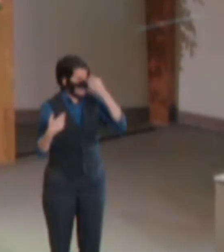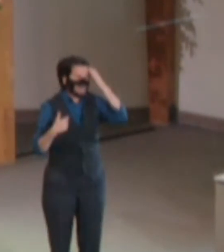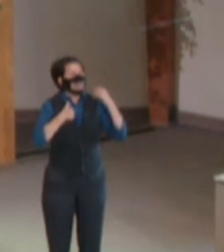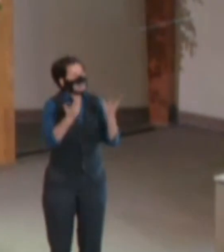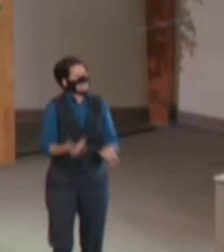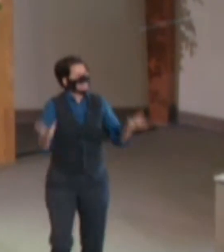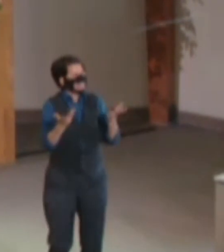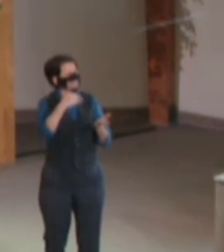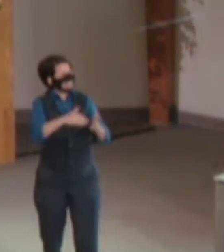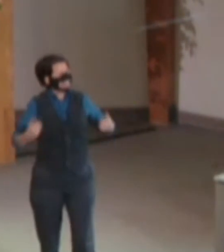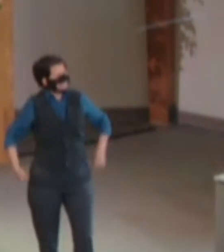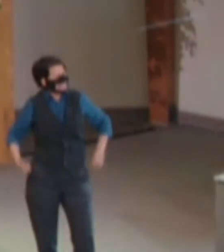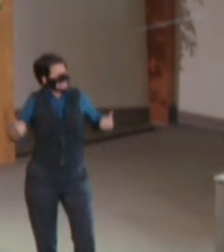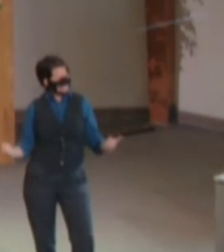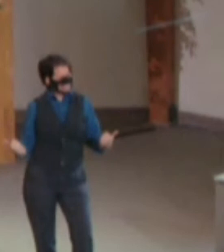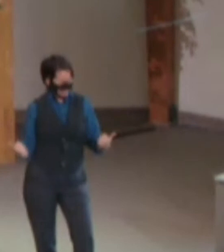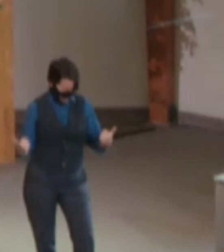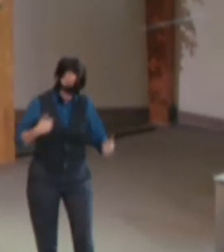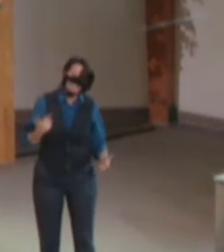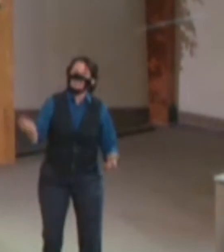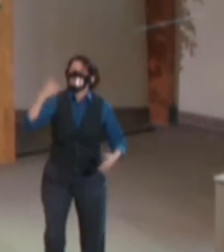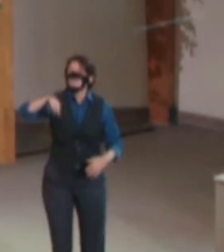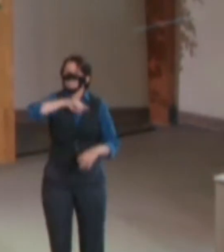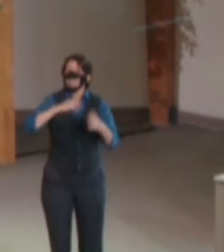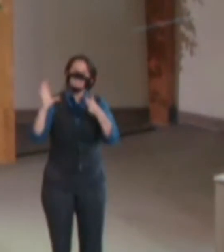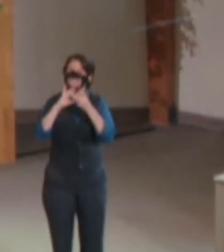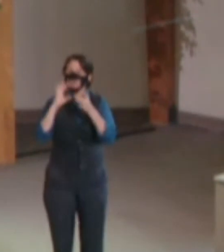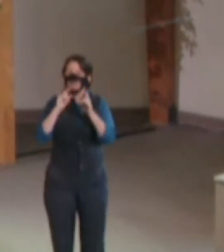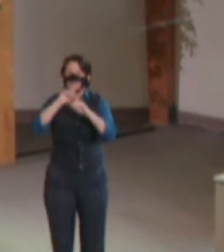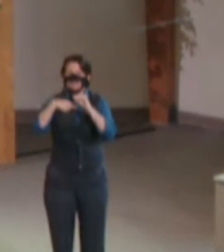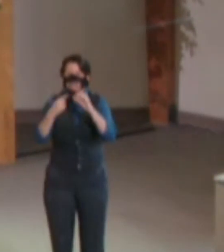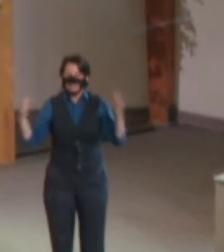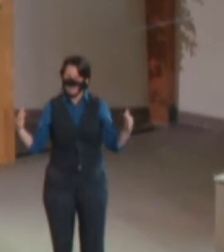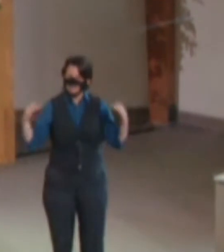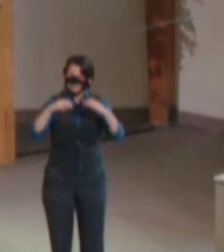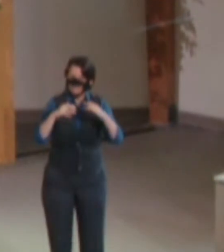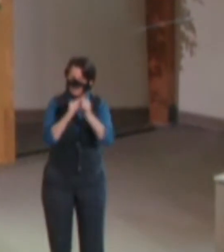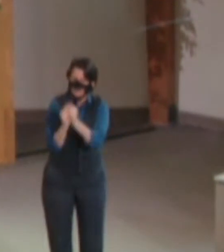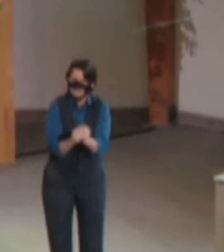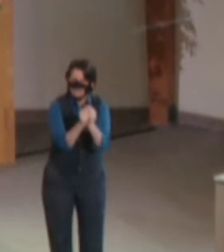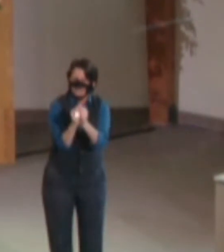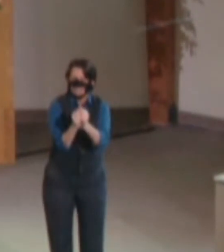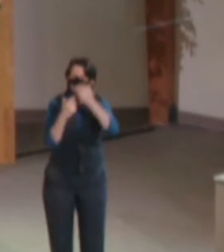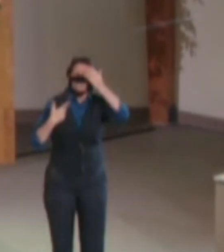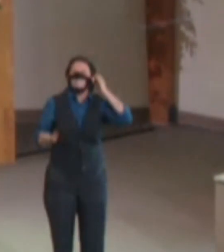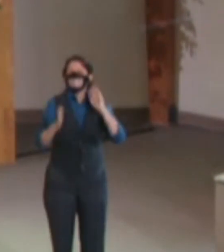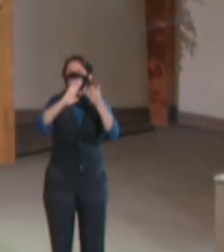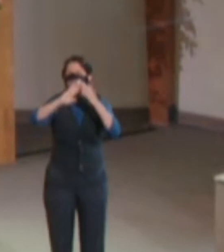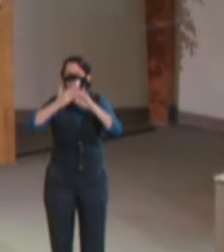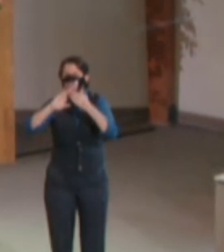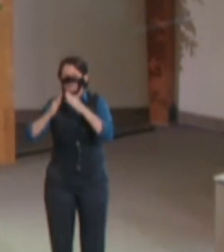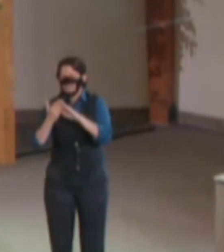again. And we're going to talk about coming together. How do we come together as a community? And how, as a